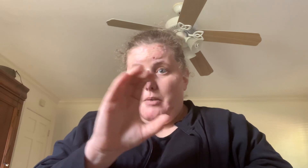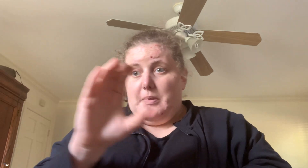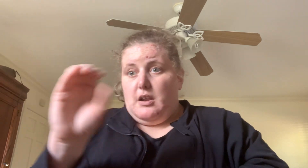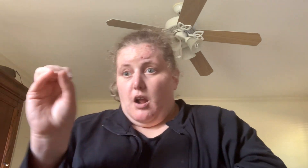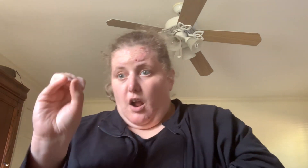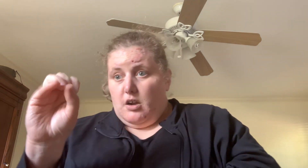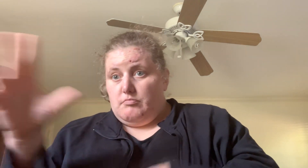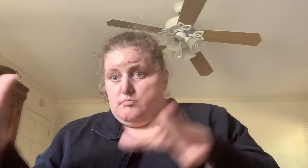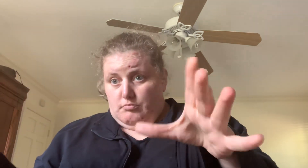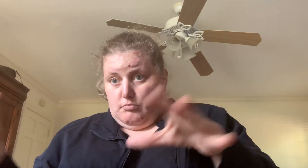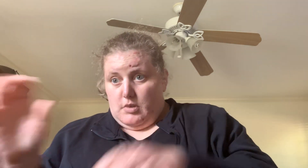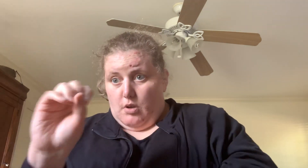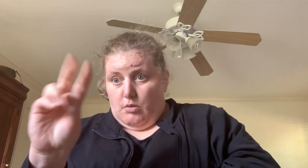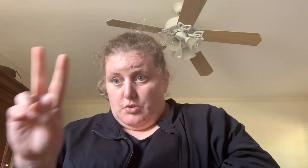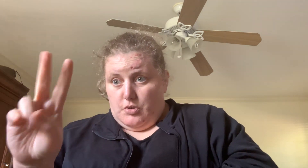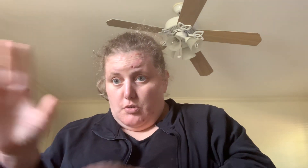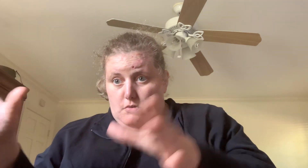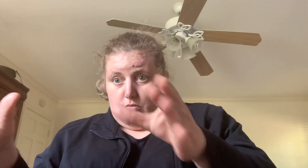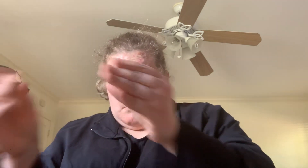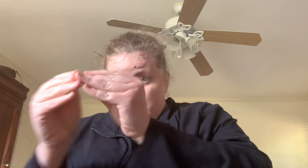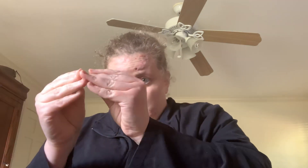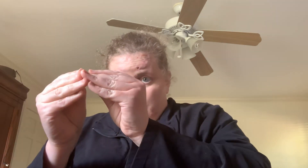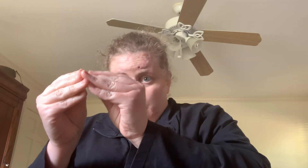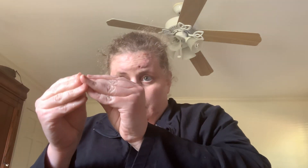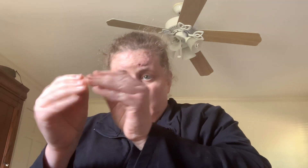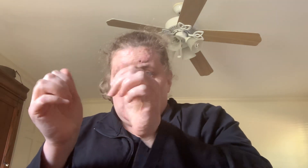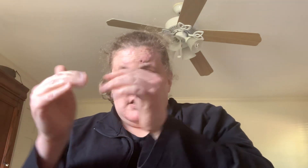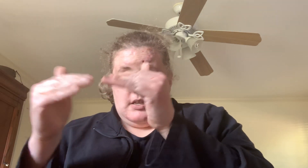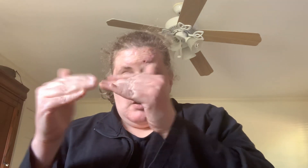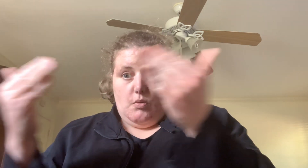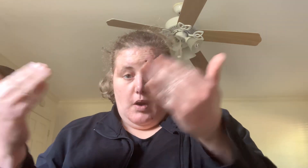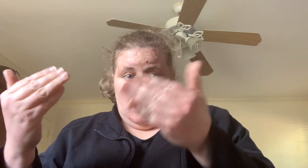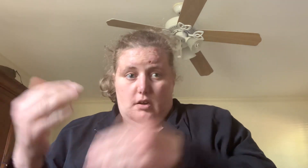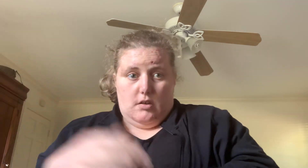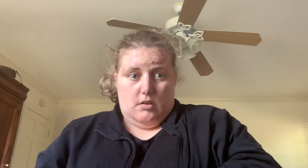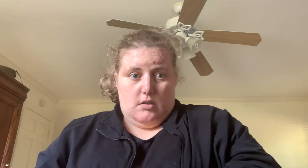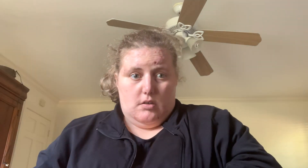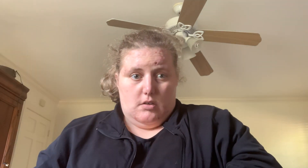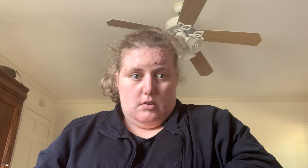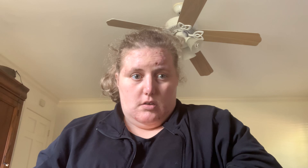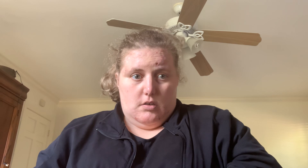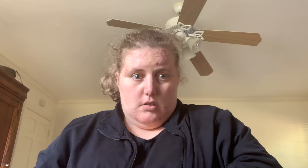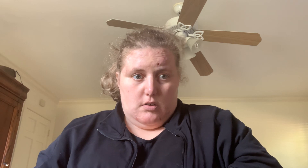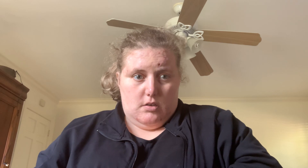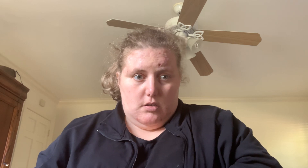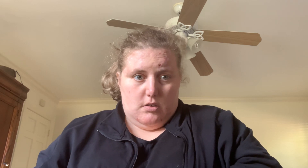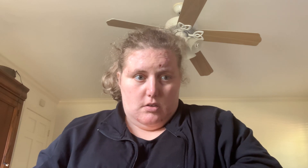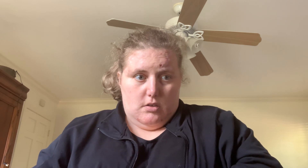plus 31.998. So together, CO2 is equal to